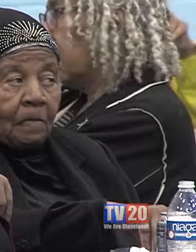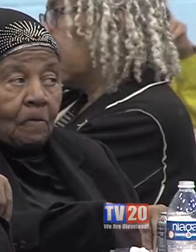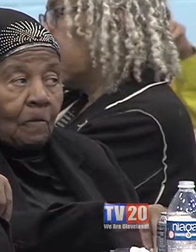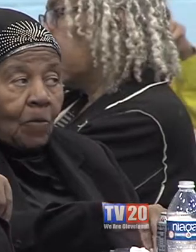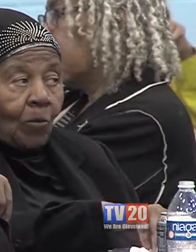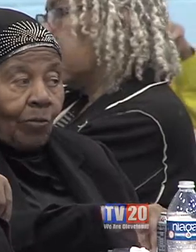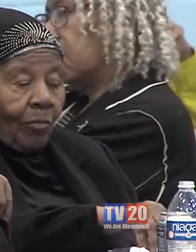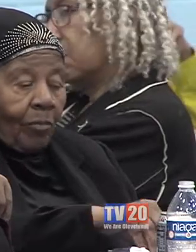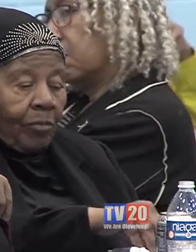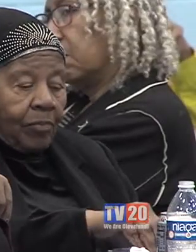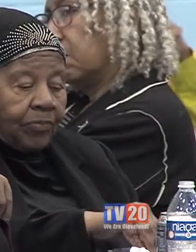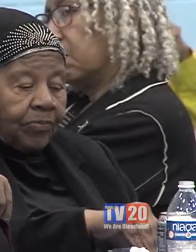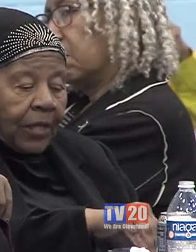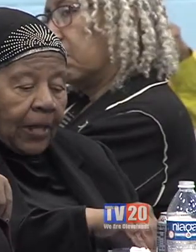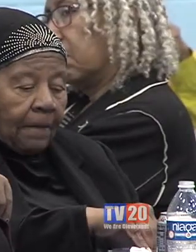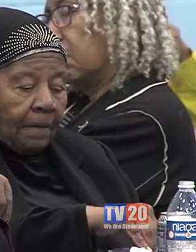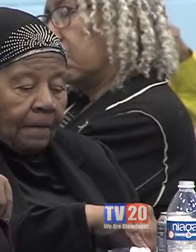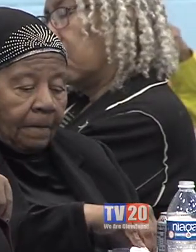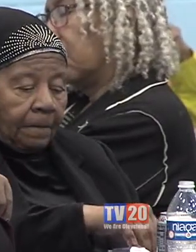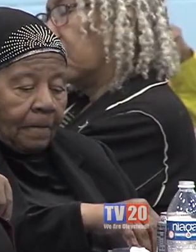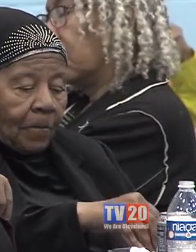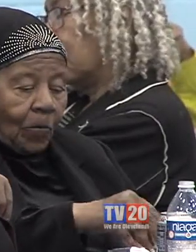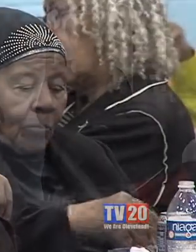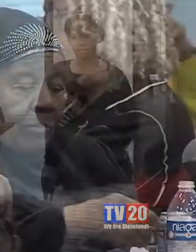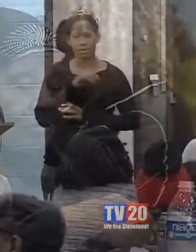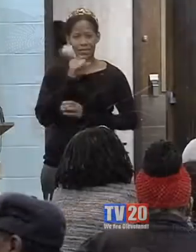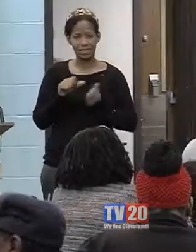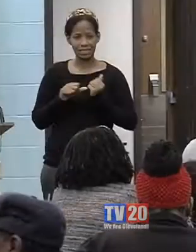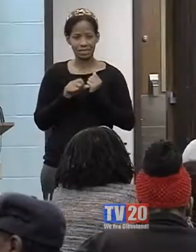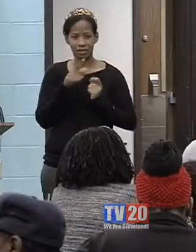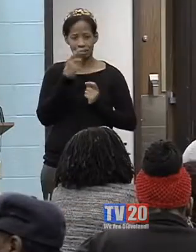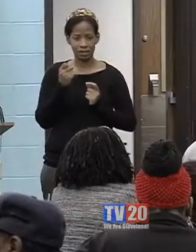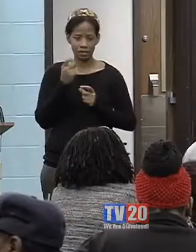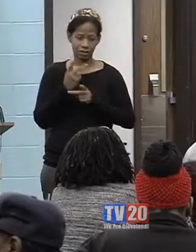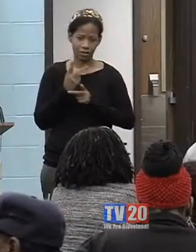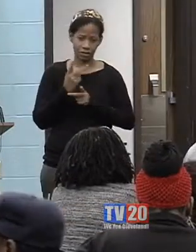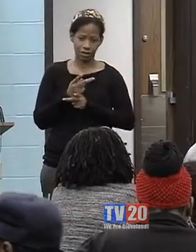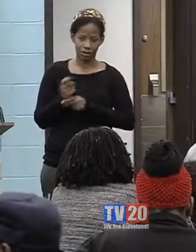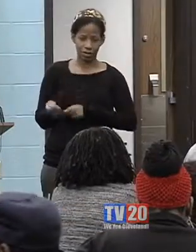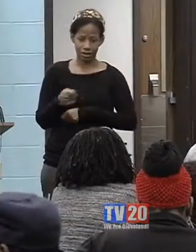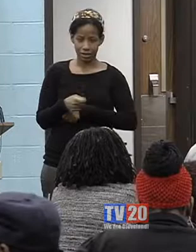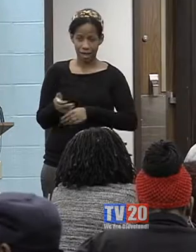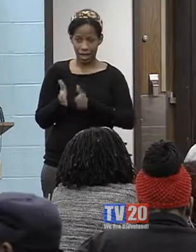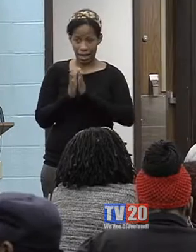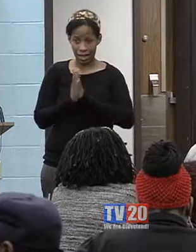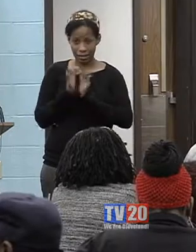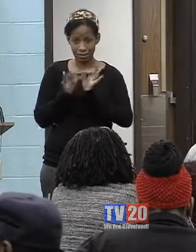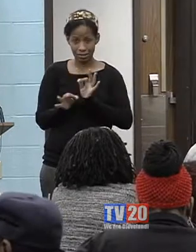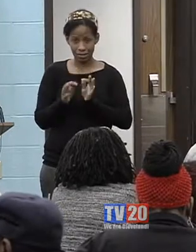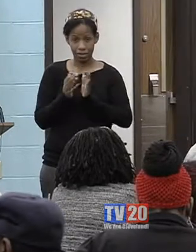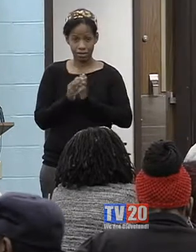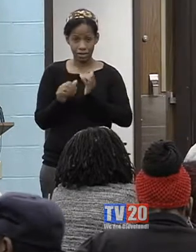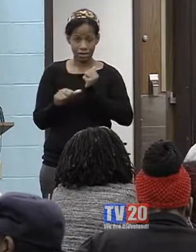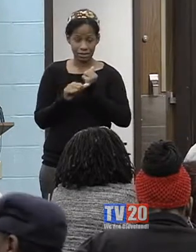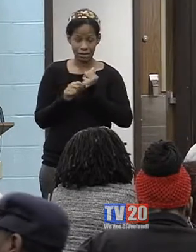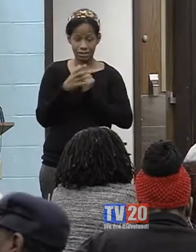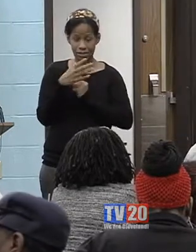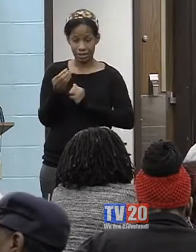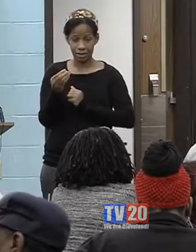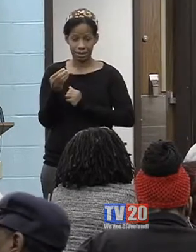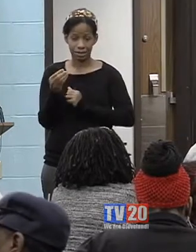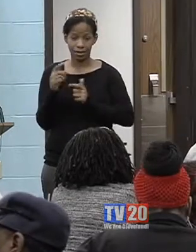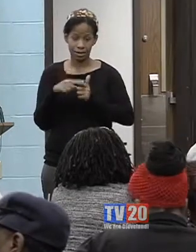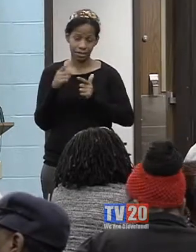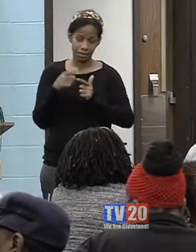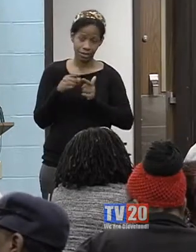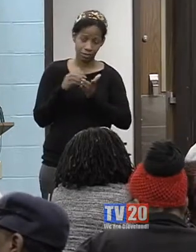ask. Don't just assume that they need assistance because they're carrying a cane, but just ask them. And